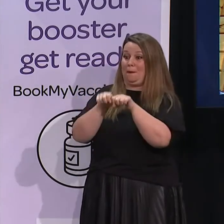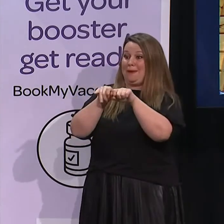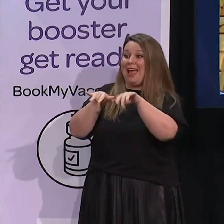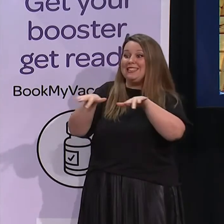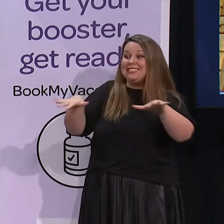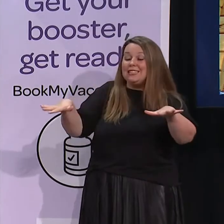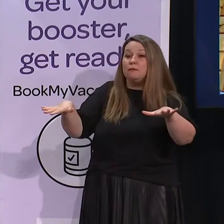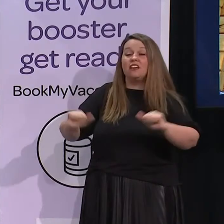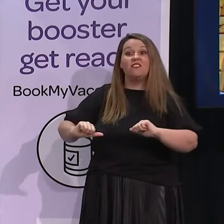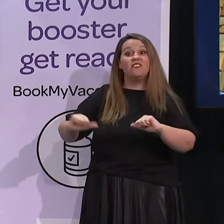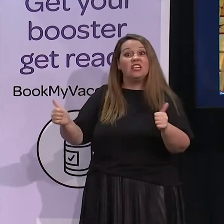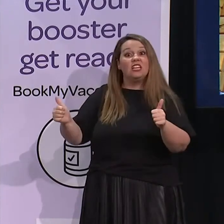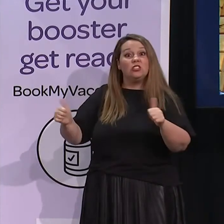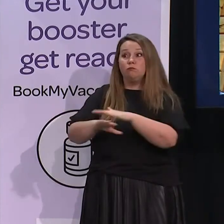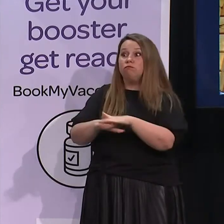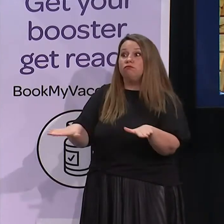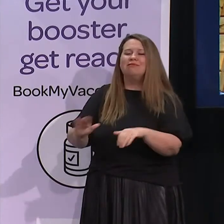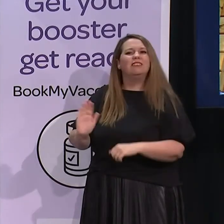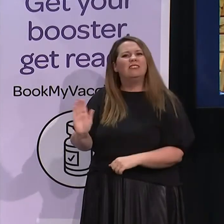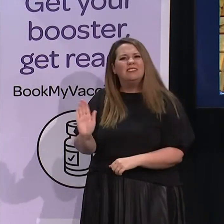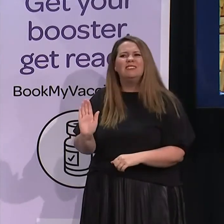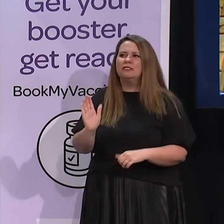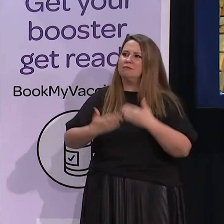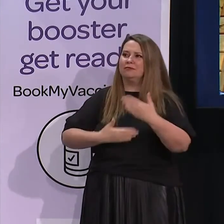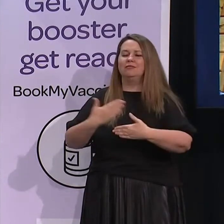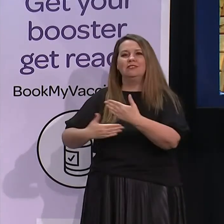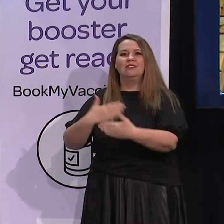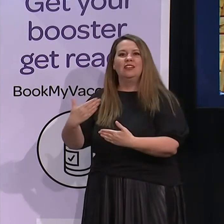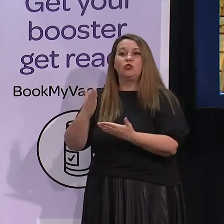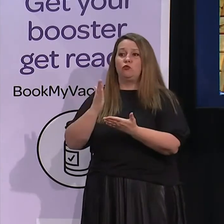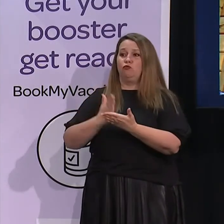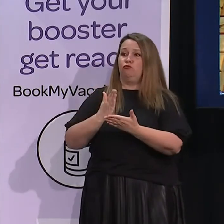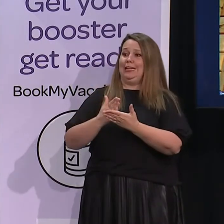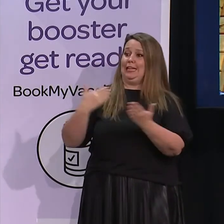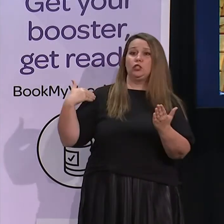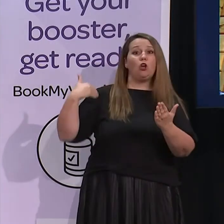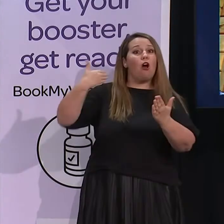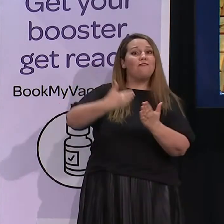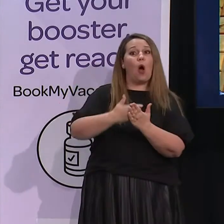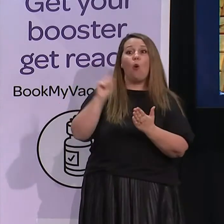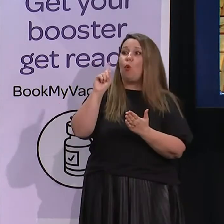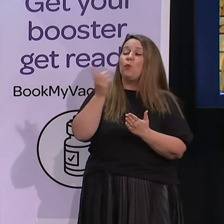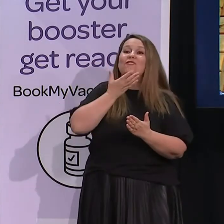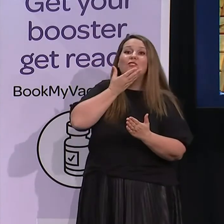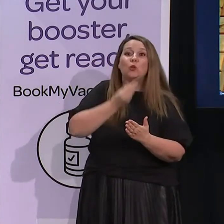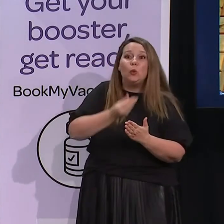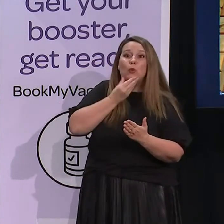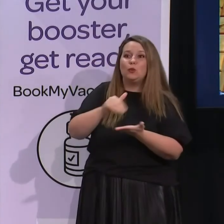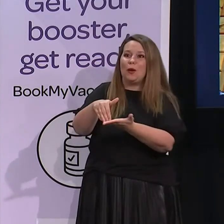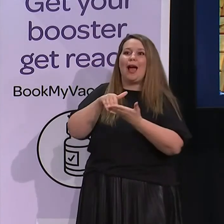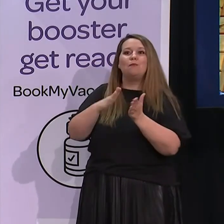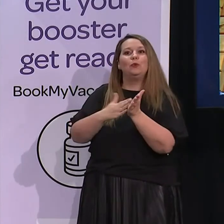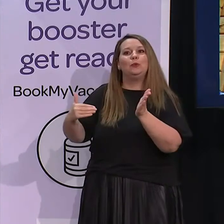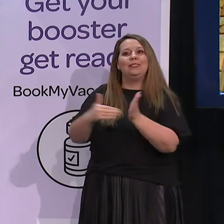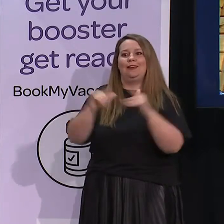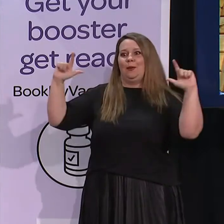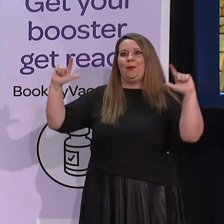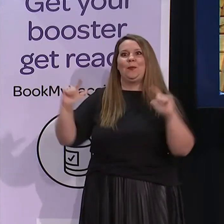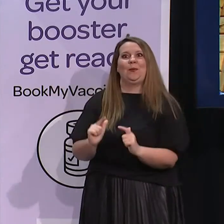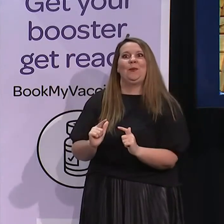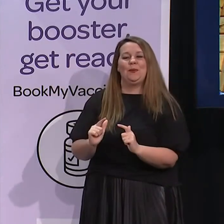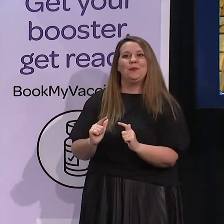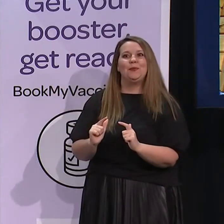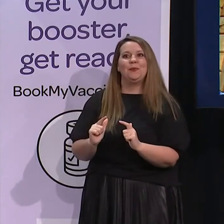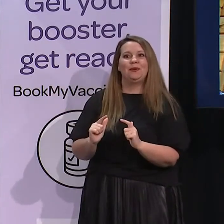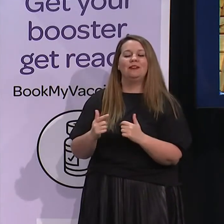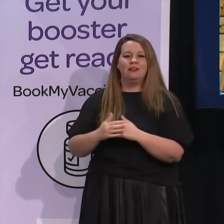that we still have in our back pocket all of the tools that have got us through so far. That doesn't mean we shouldn't celebrate this milestone today. I also